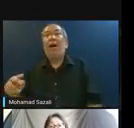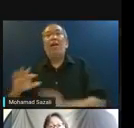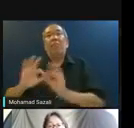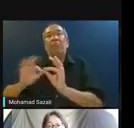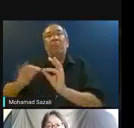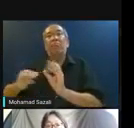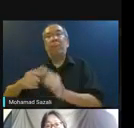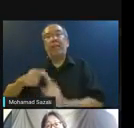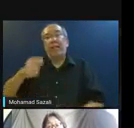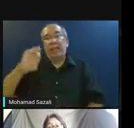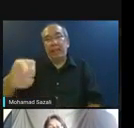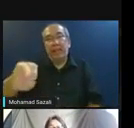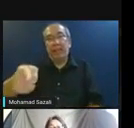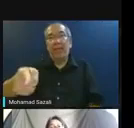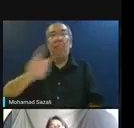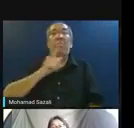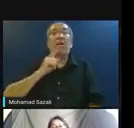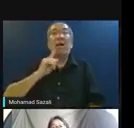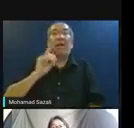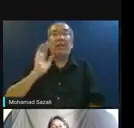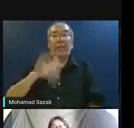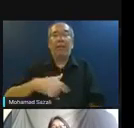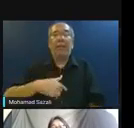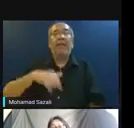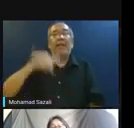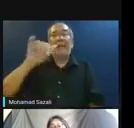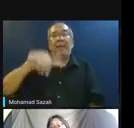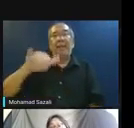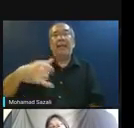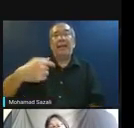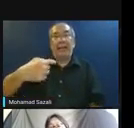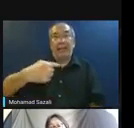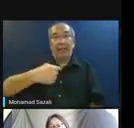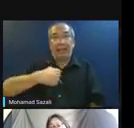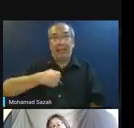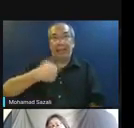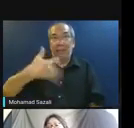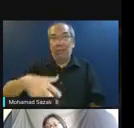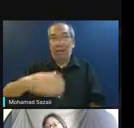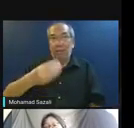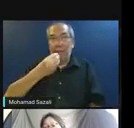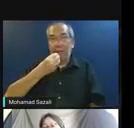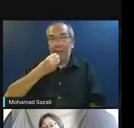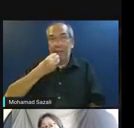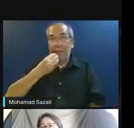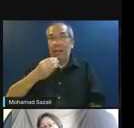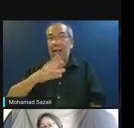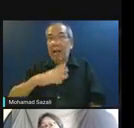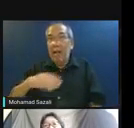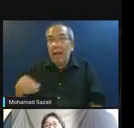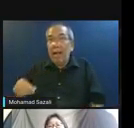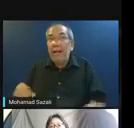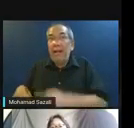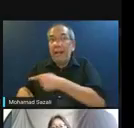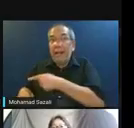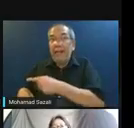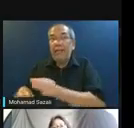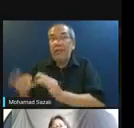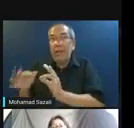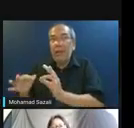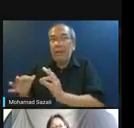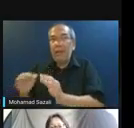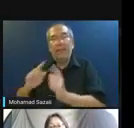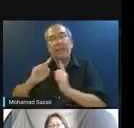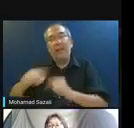Encik Zali dah makan, instead of asking, telling my interpreter, tolong tanya Encik Zali dah makan ke belum? No, don't do that. Just